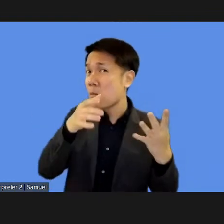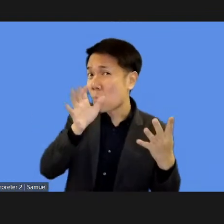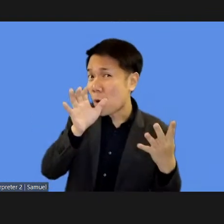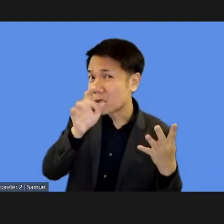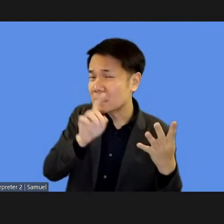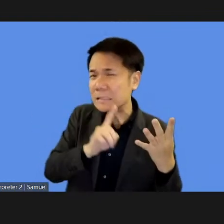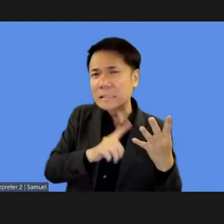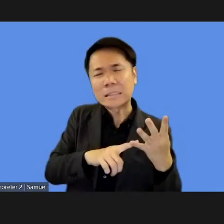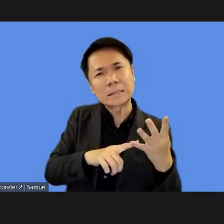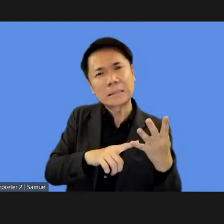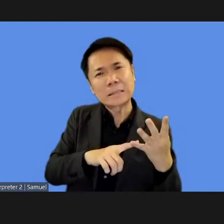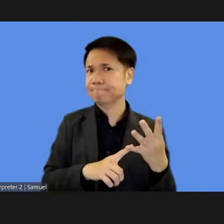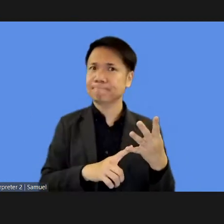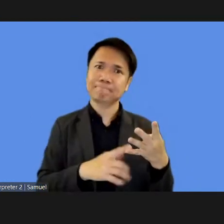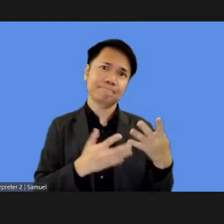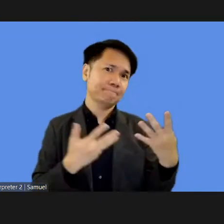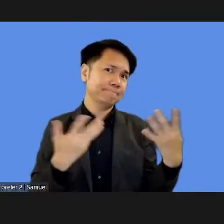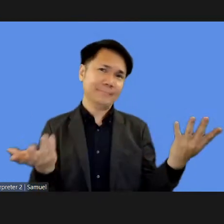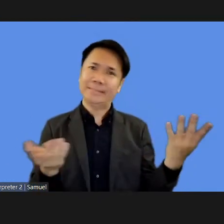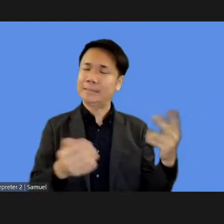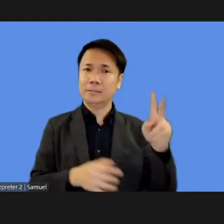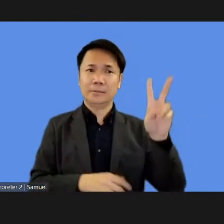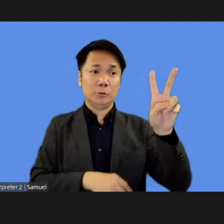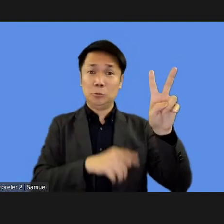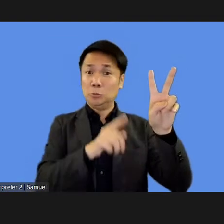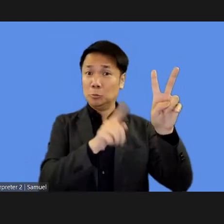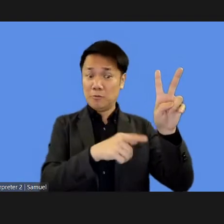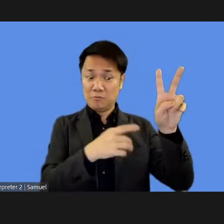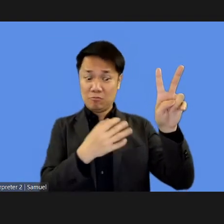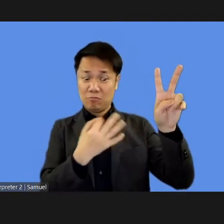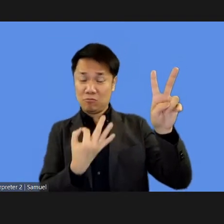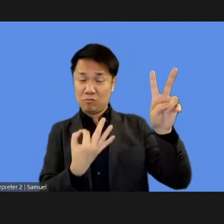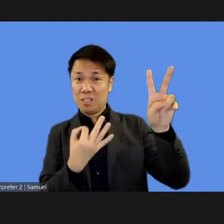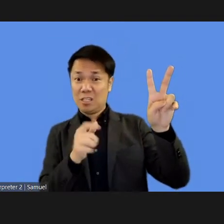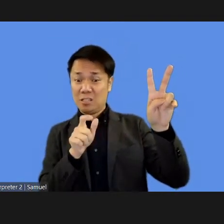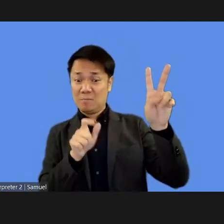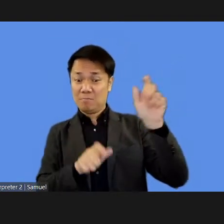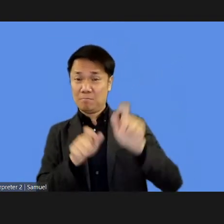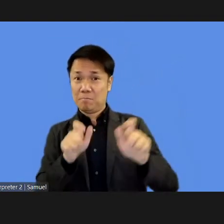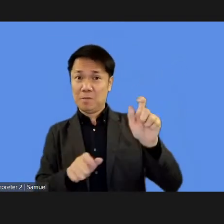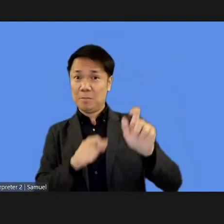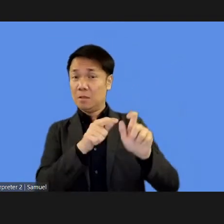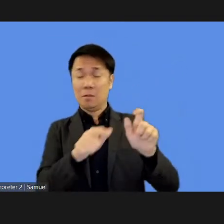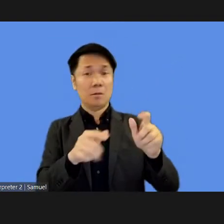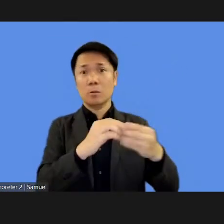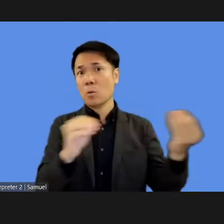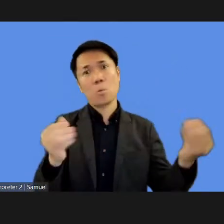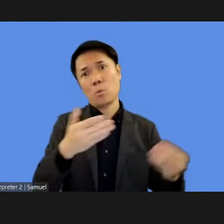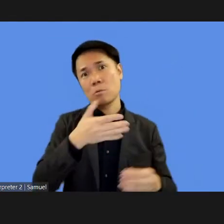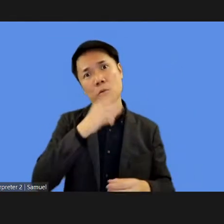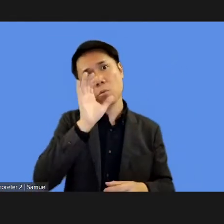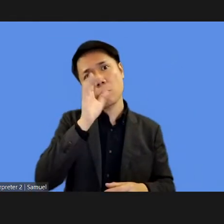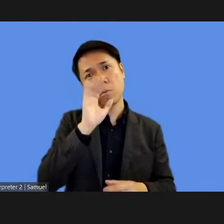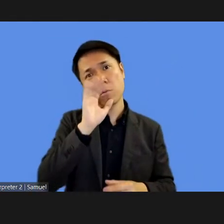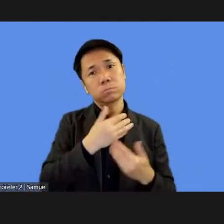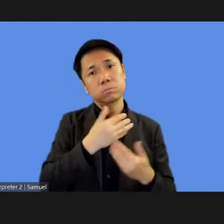2/3 of its population. And in literally each and every African country,